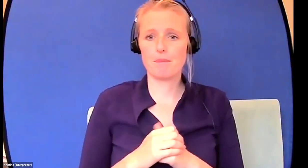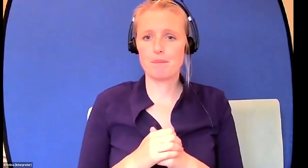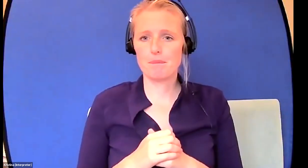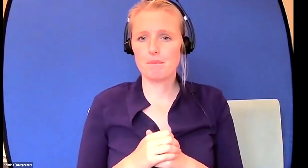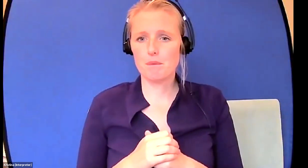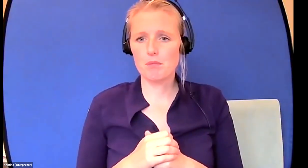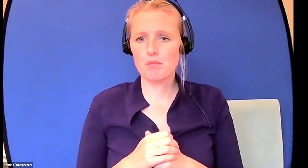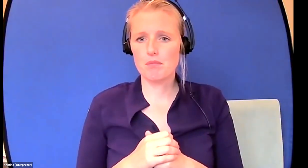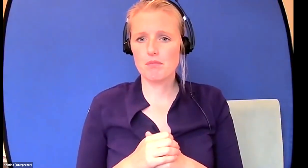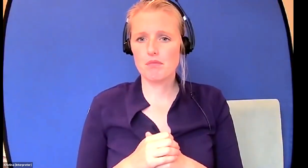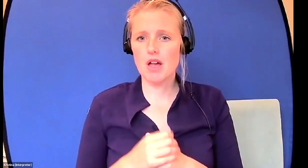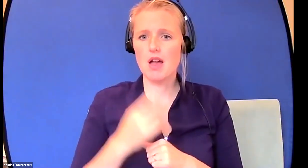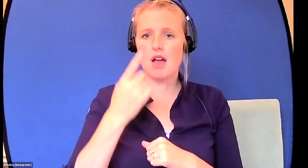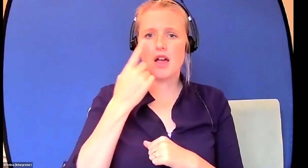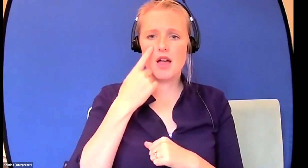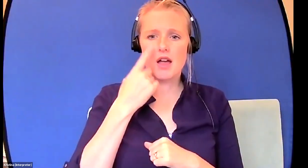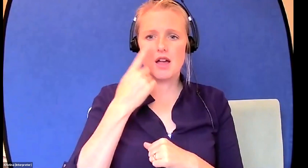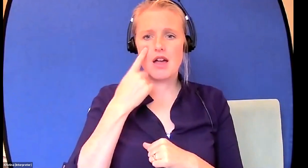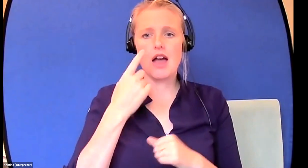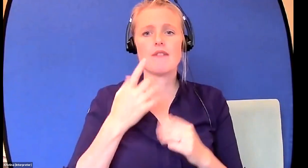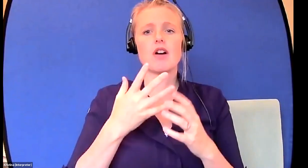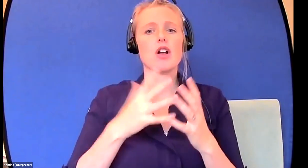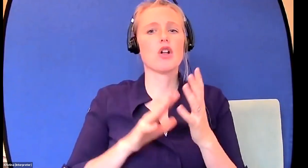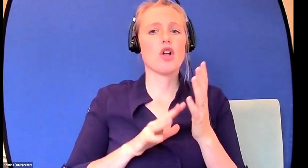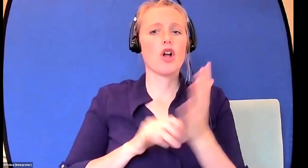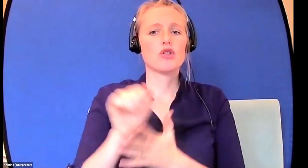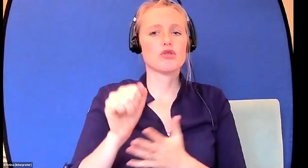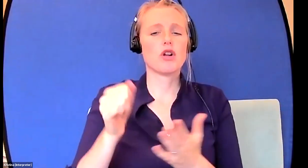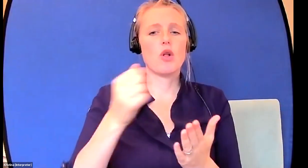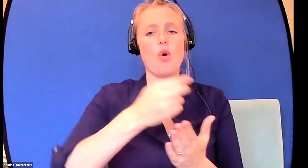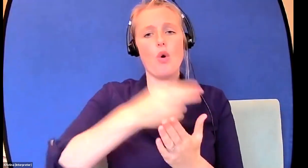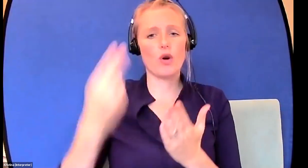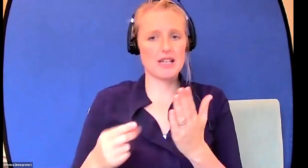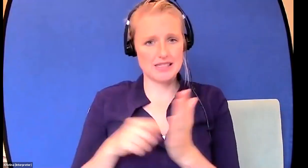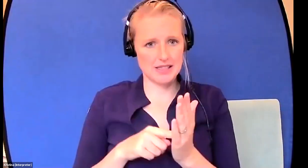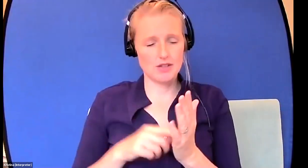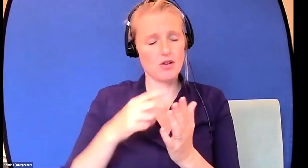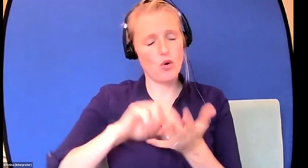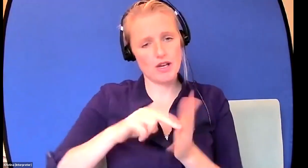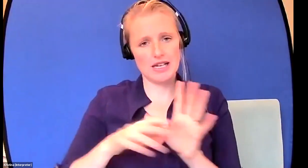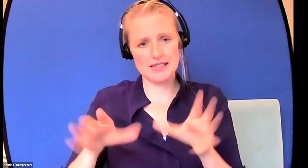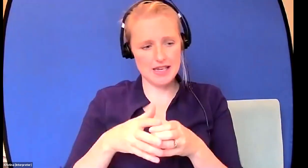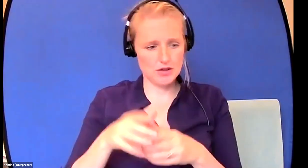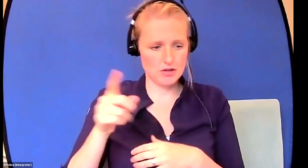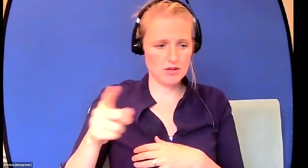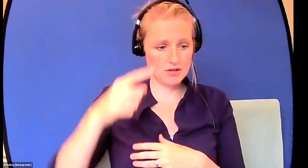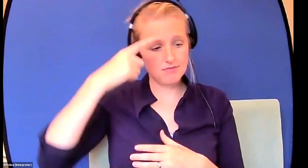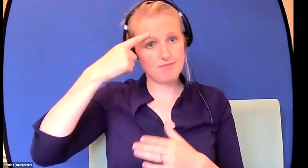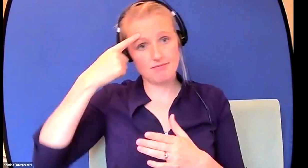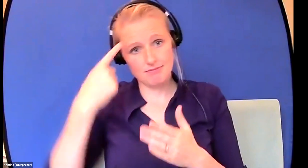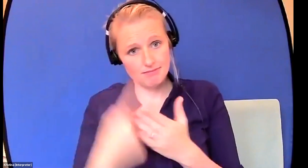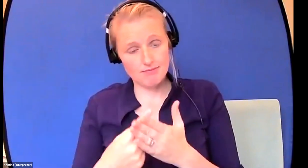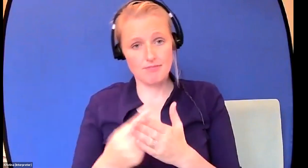decision to upskill current employees' talents to digitalize its cultural offer rather than outsourcing